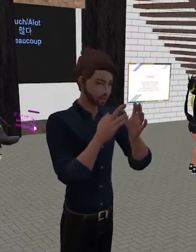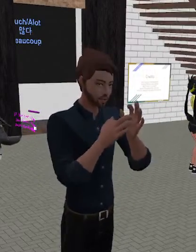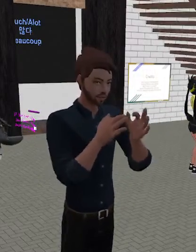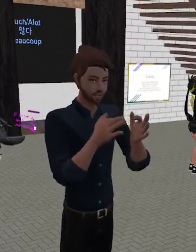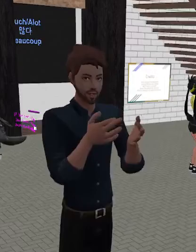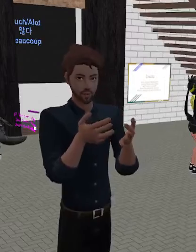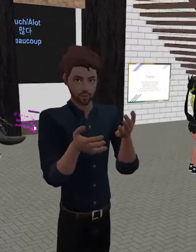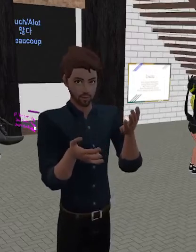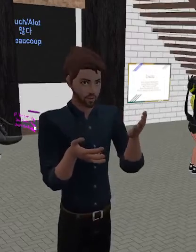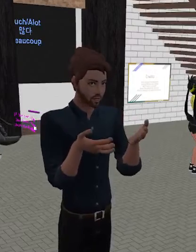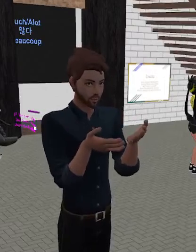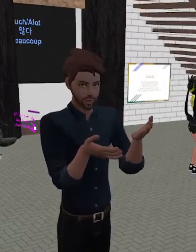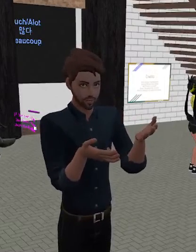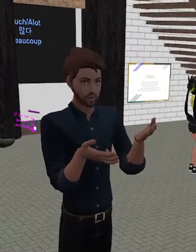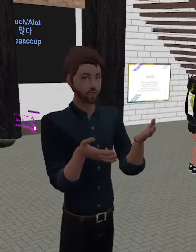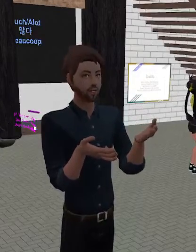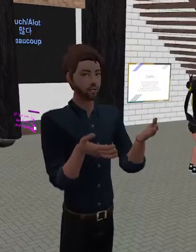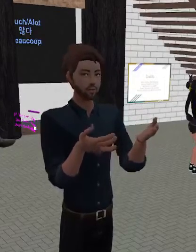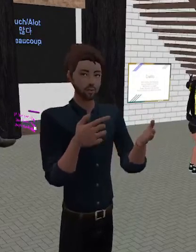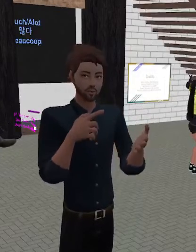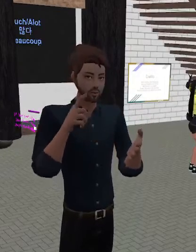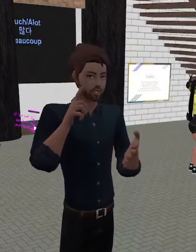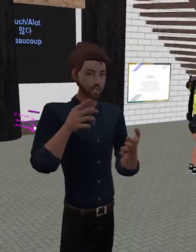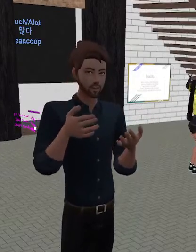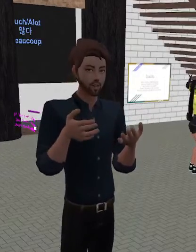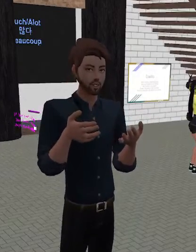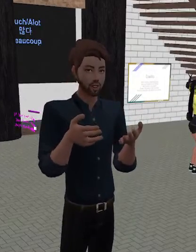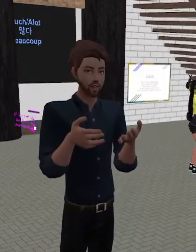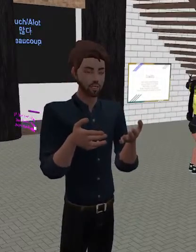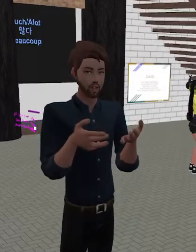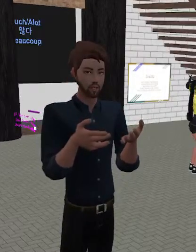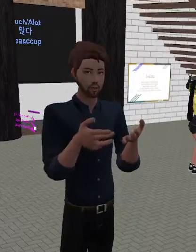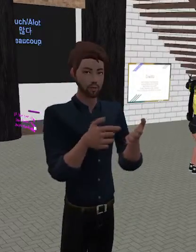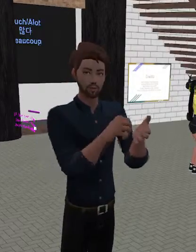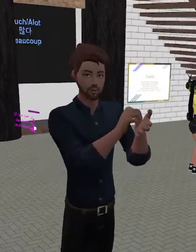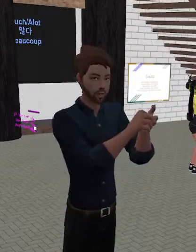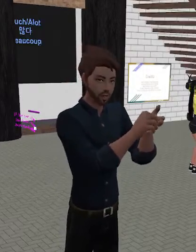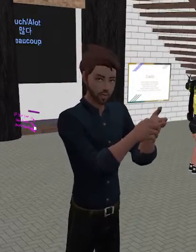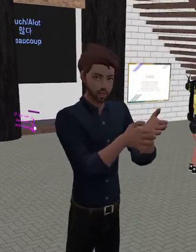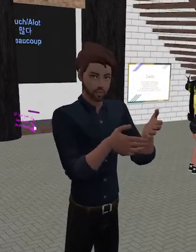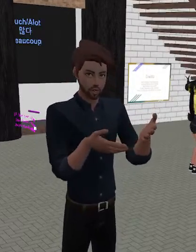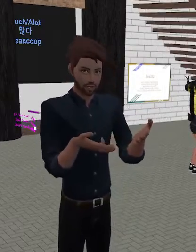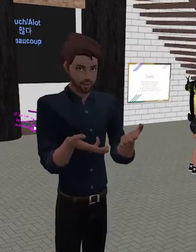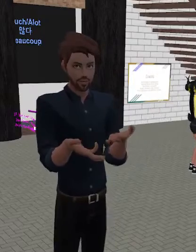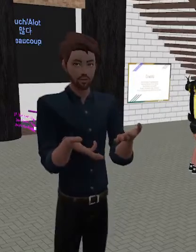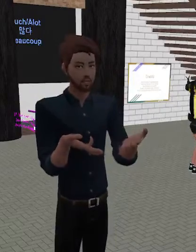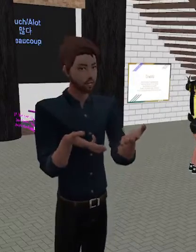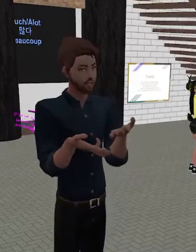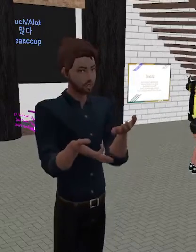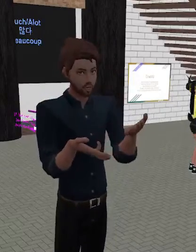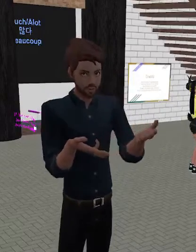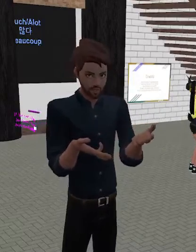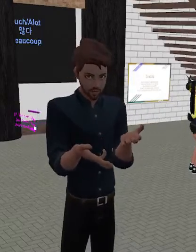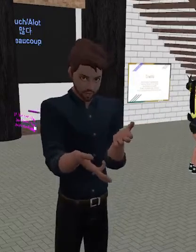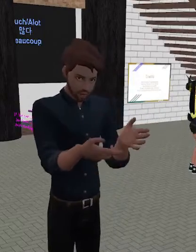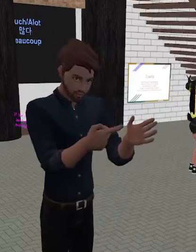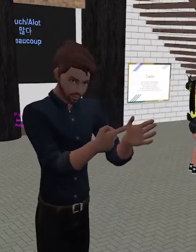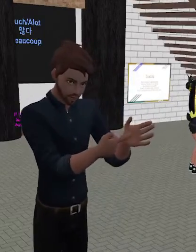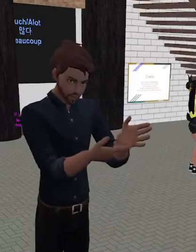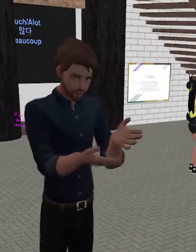do you communicate? What's the best? How do you? And deaf people, it's always other than writing notes, you just gesture. You just kind of point